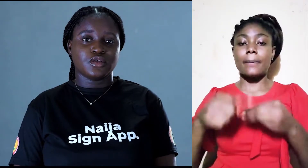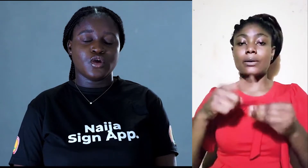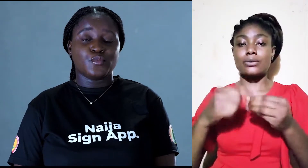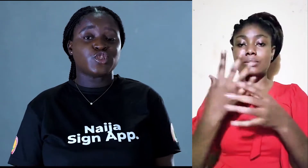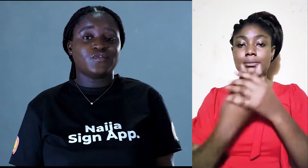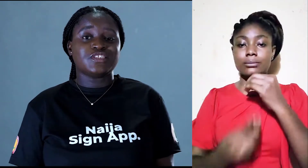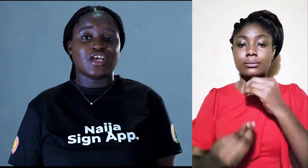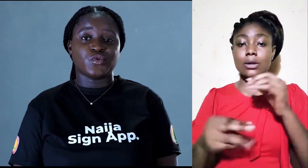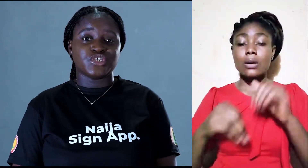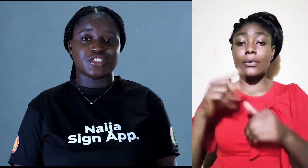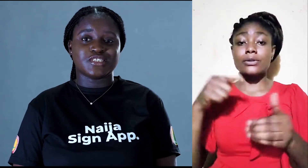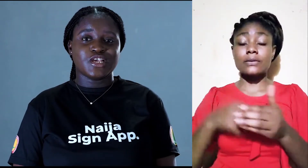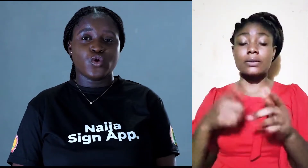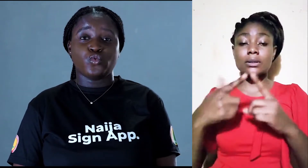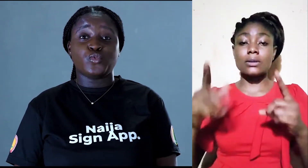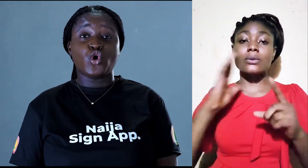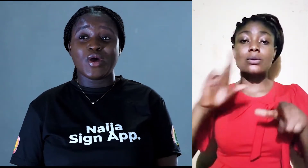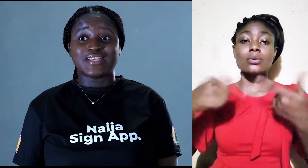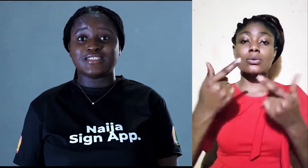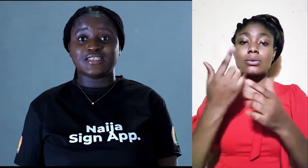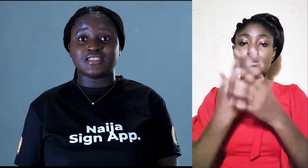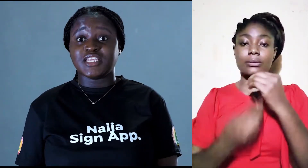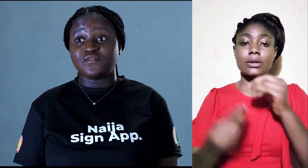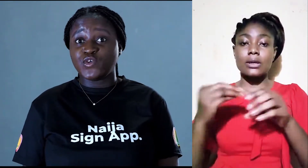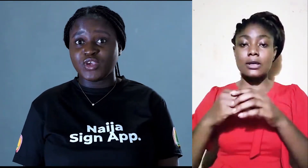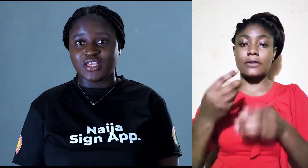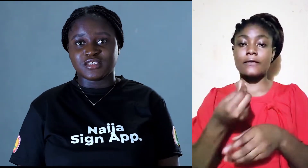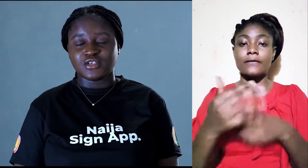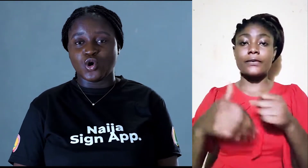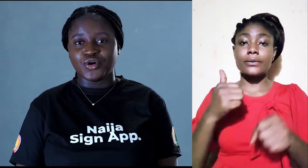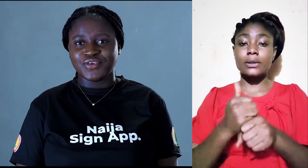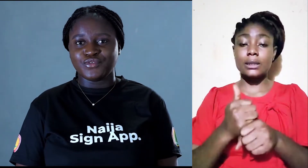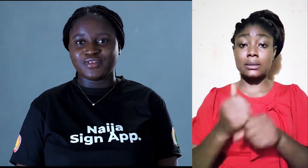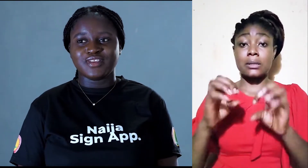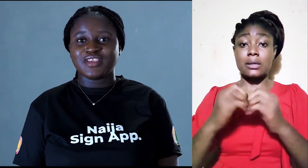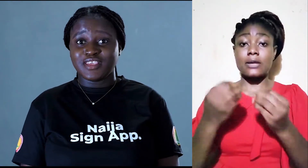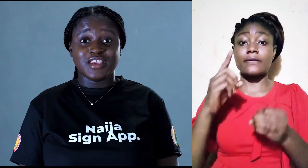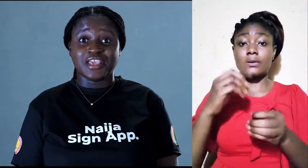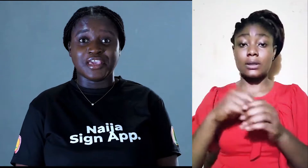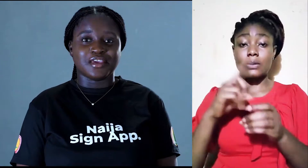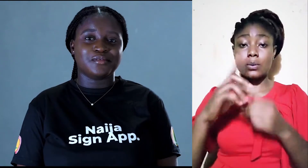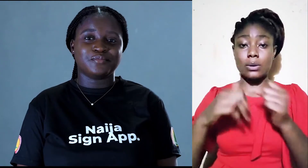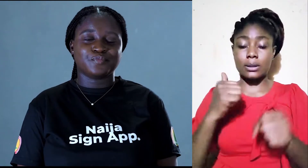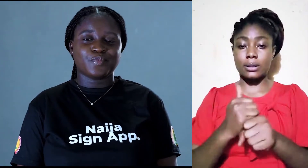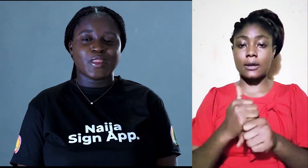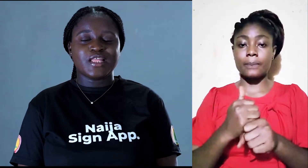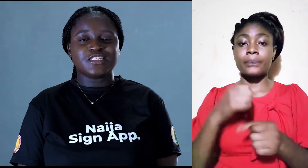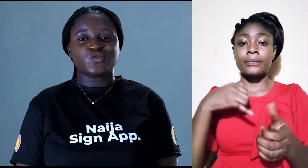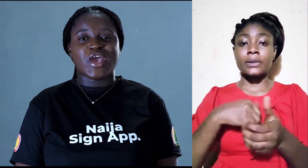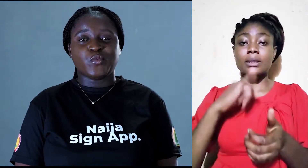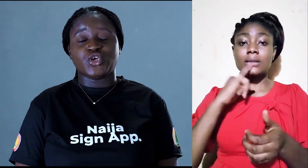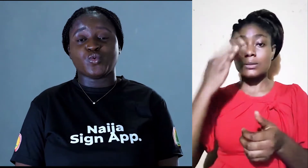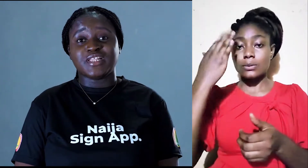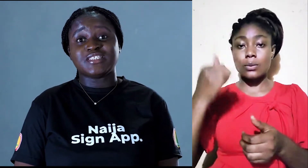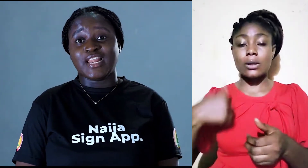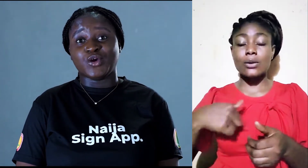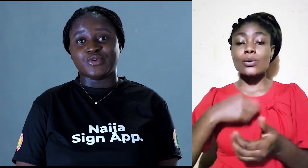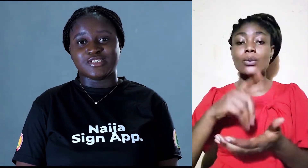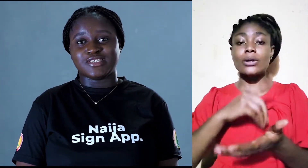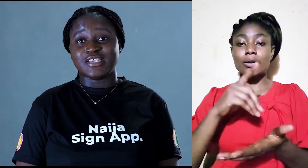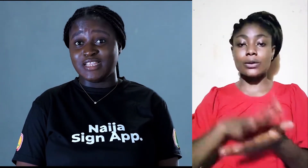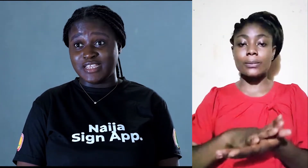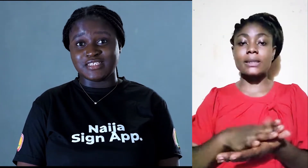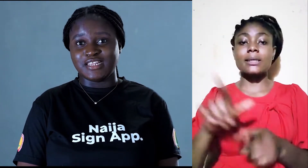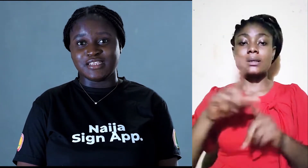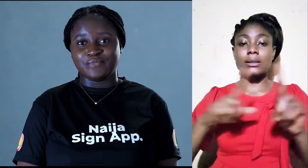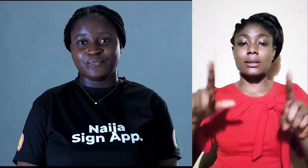extinction. Most of these languages will go extinct in a few years or even in a year. This is why we document sign